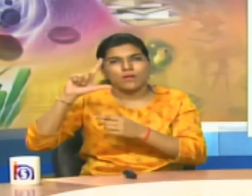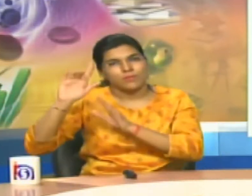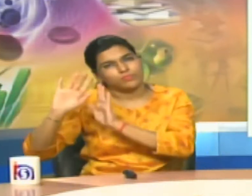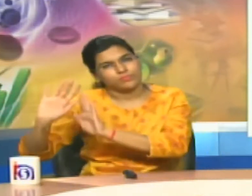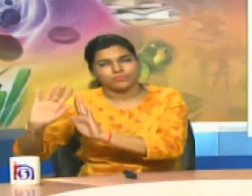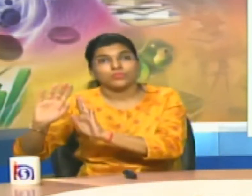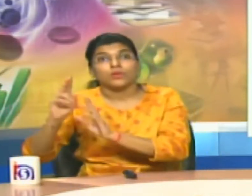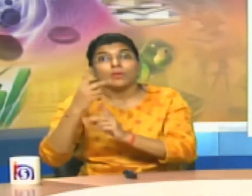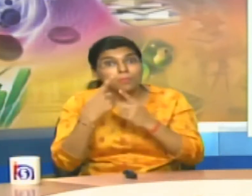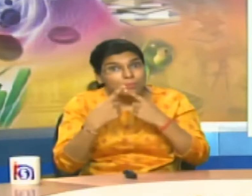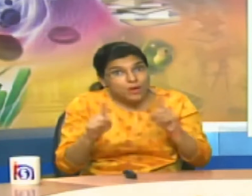till